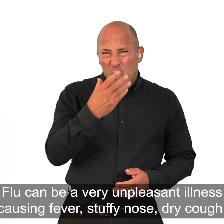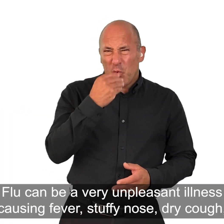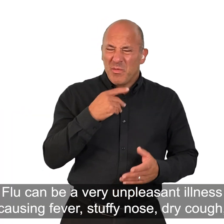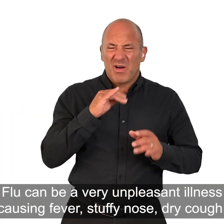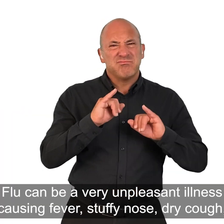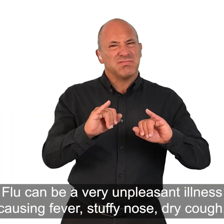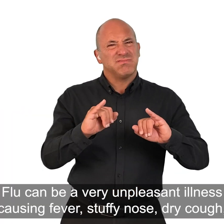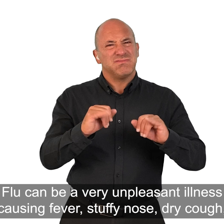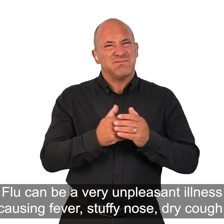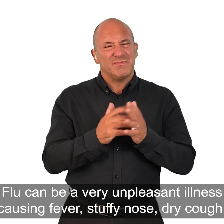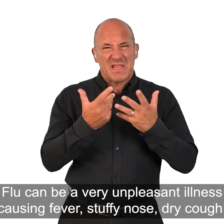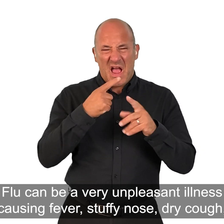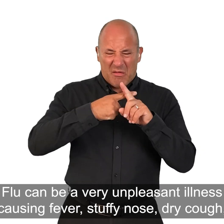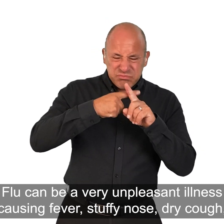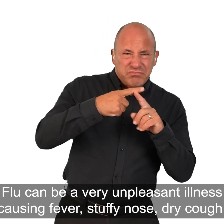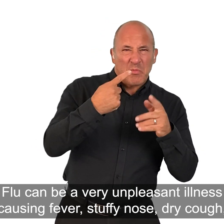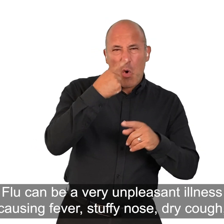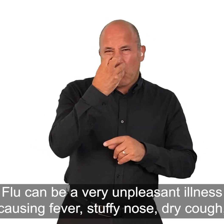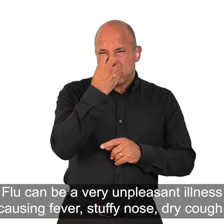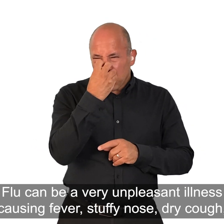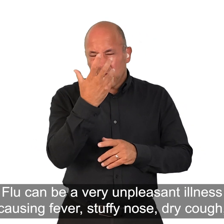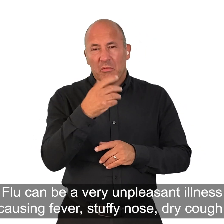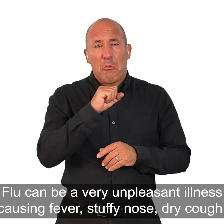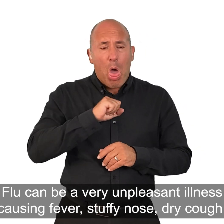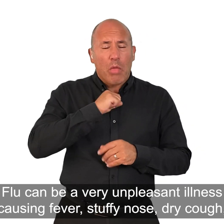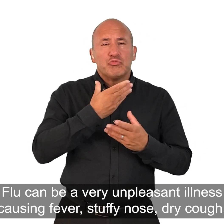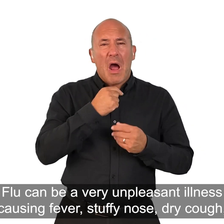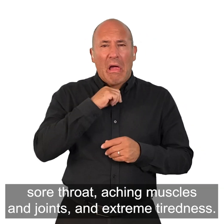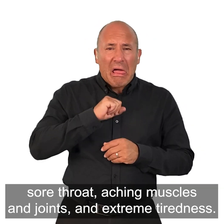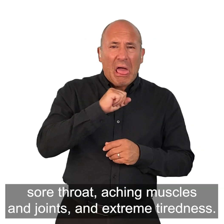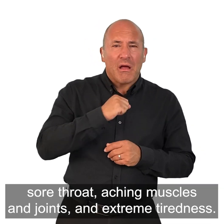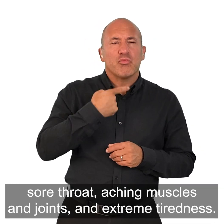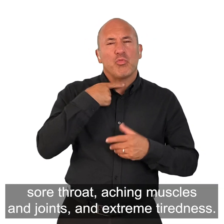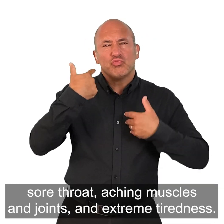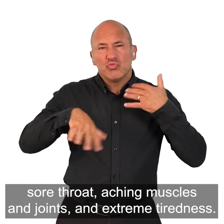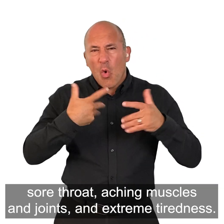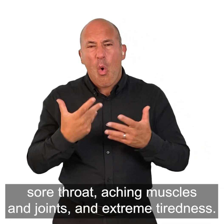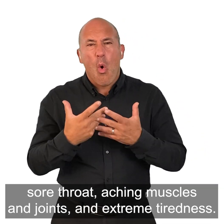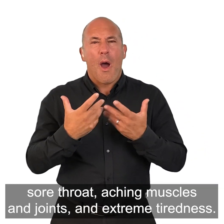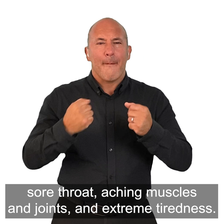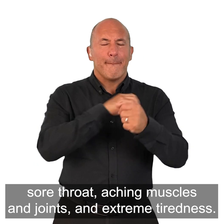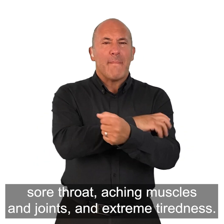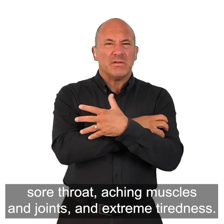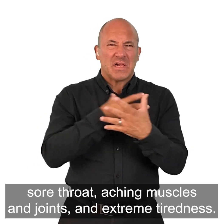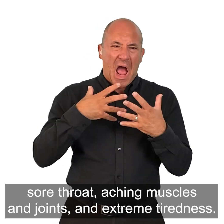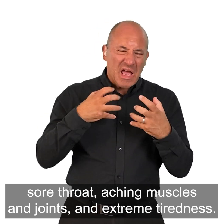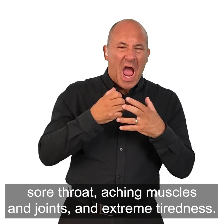Flu can be a very unpleasant illness, causing fever, stuffy nose, dry cough, sore throat, aching muscles and